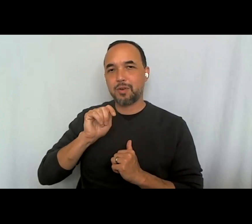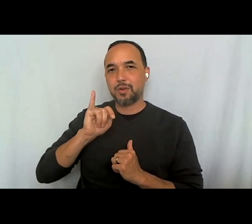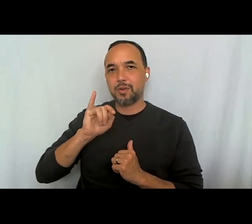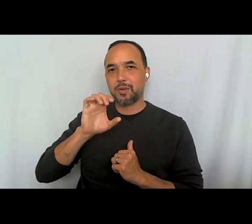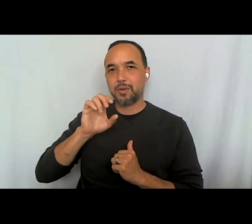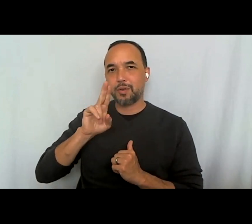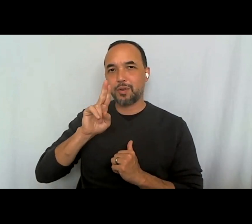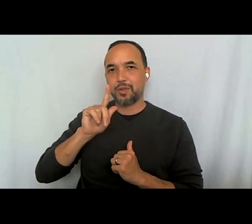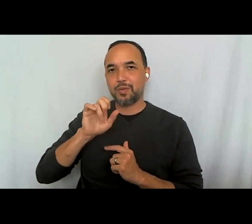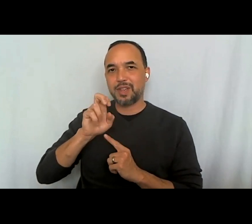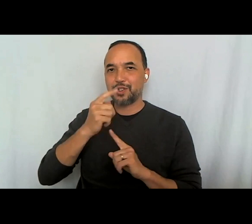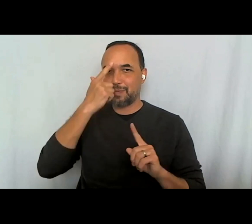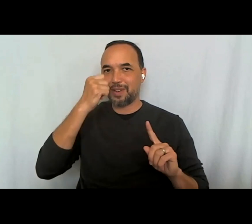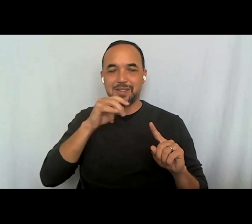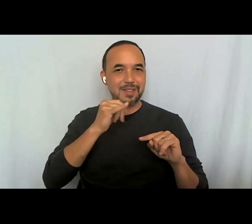doesn't hear. So